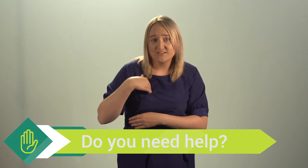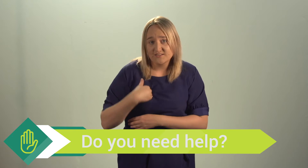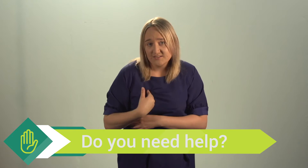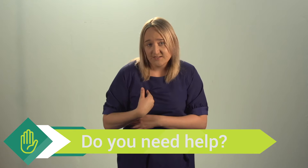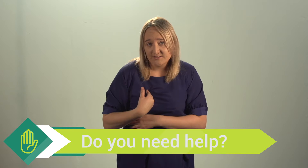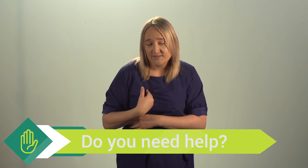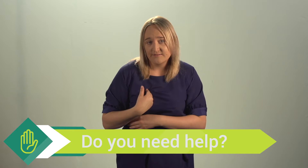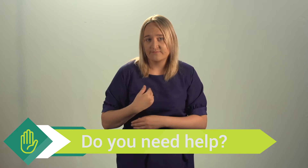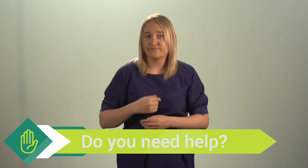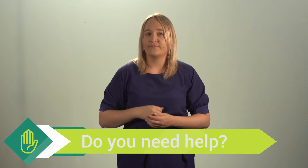Do you need help?